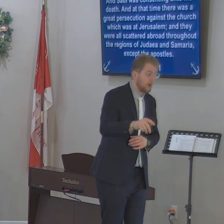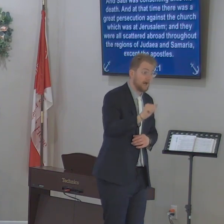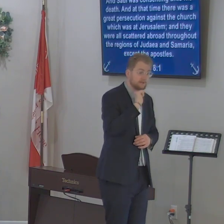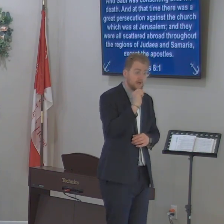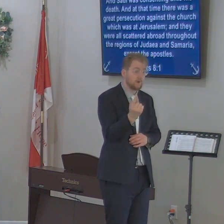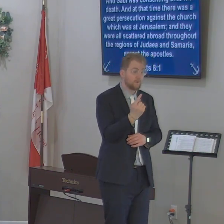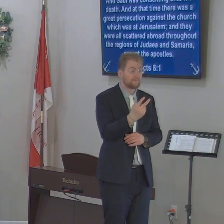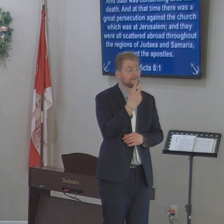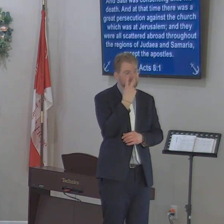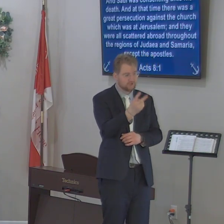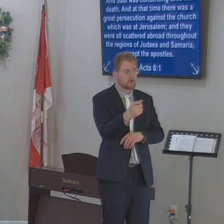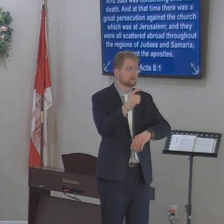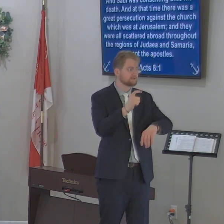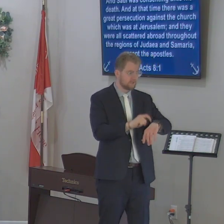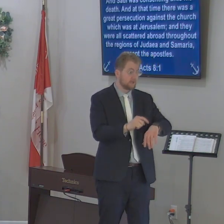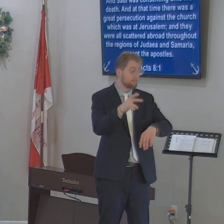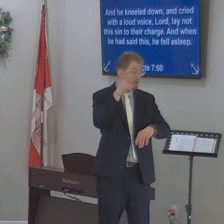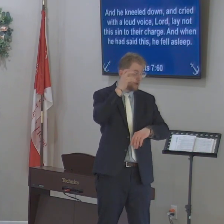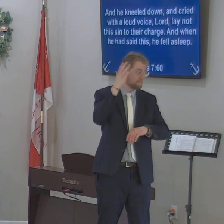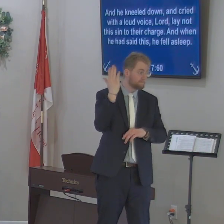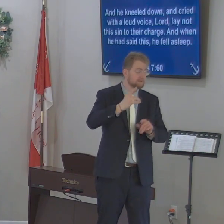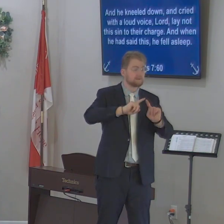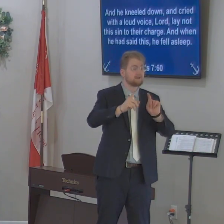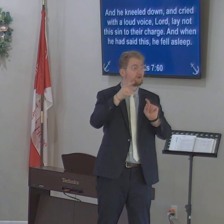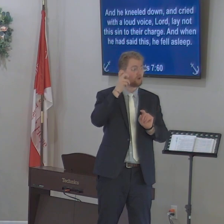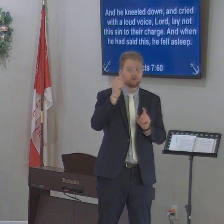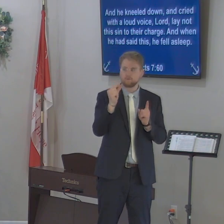message, but he heard the very words of Stephen say this.